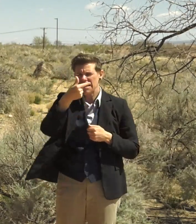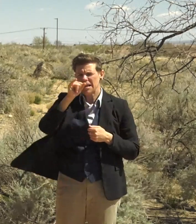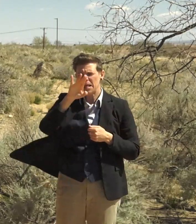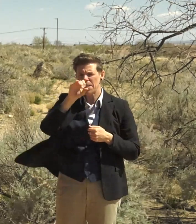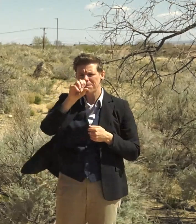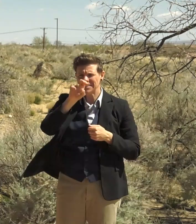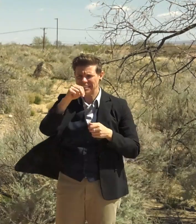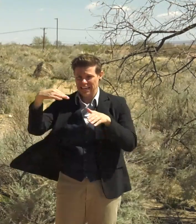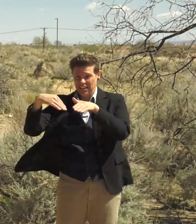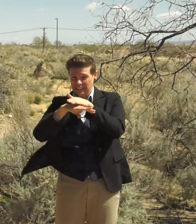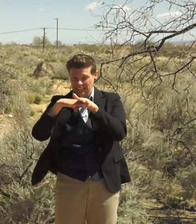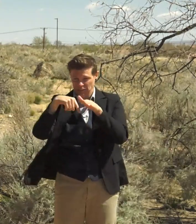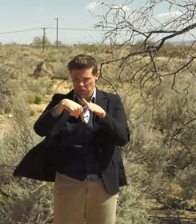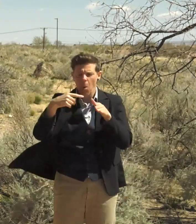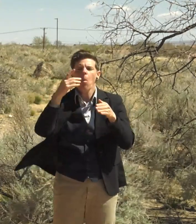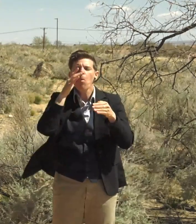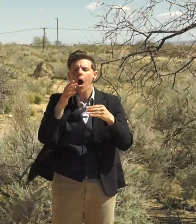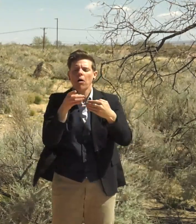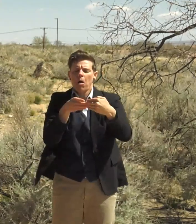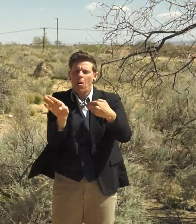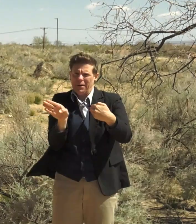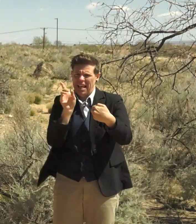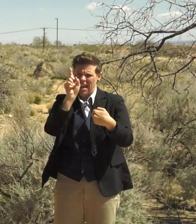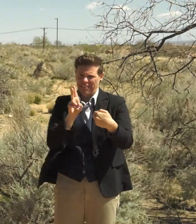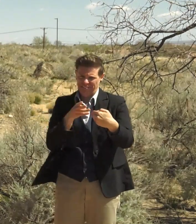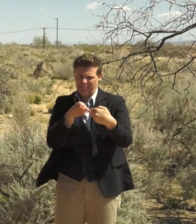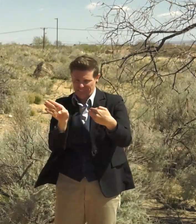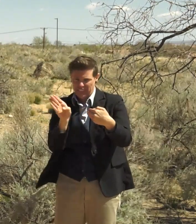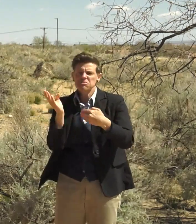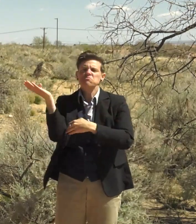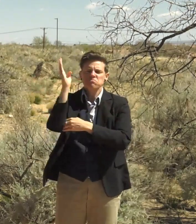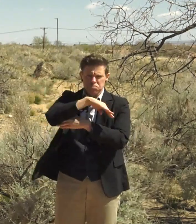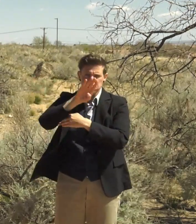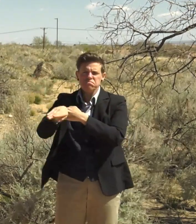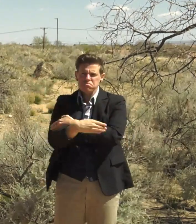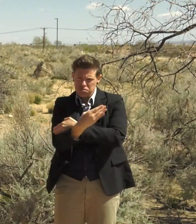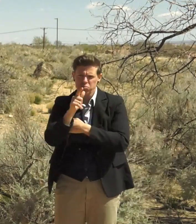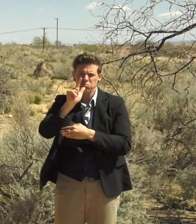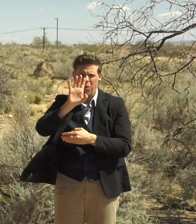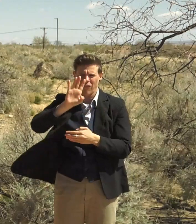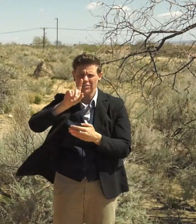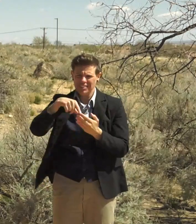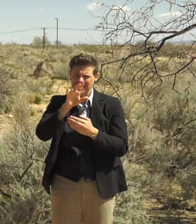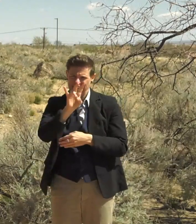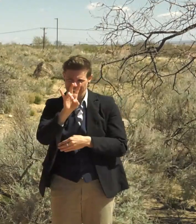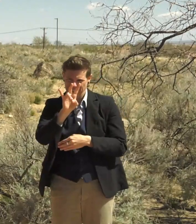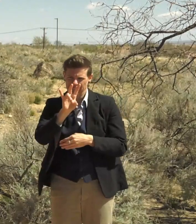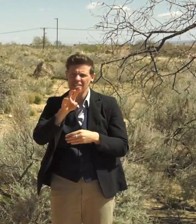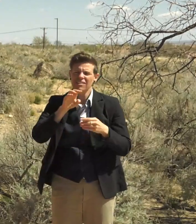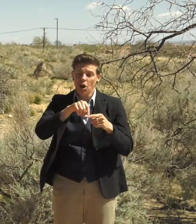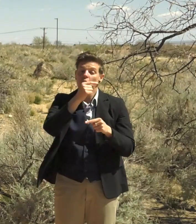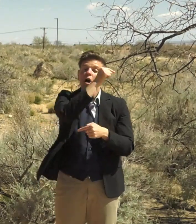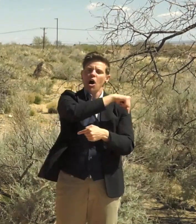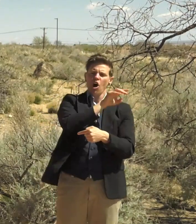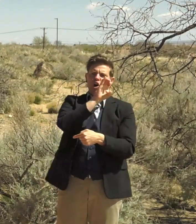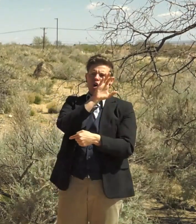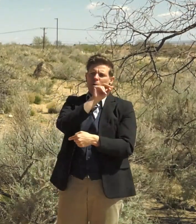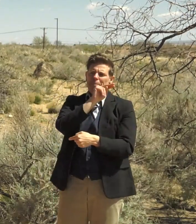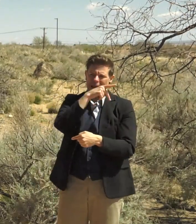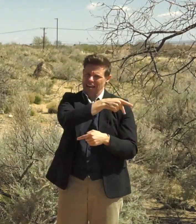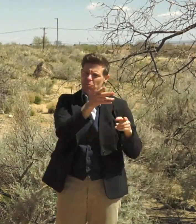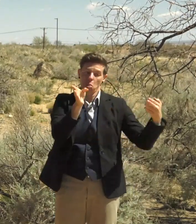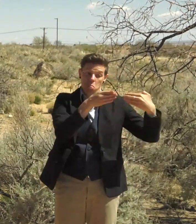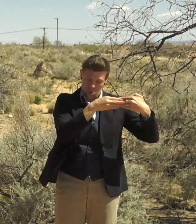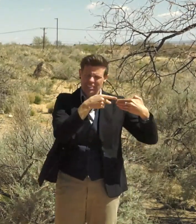place, allowing the Eubank Gate area construction project to significantly accelerate its construction. I know for those folks